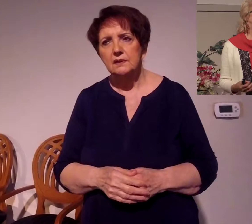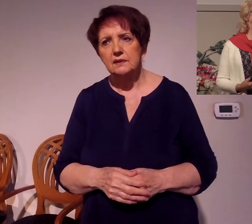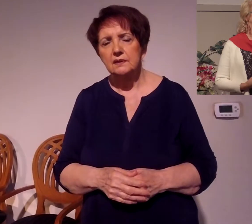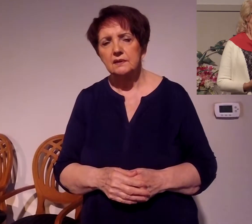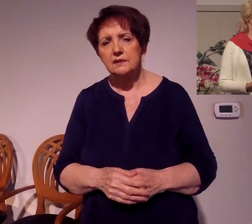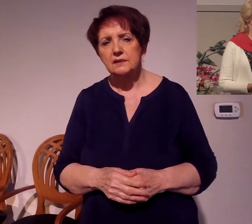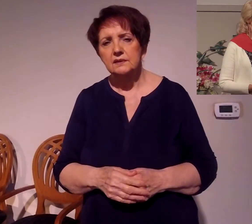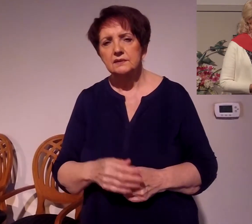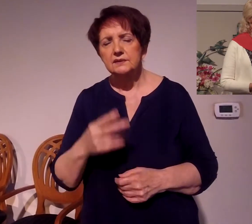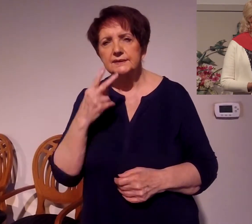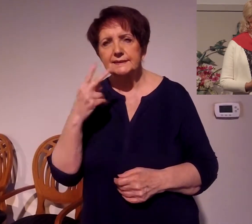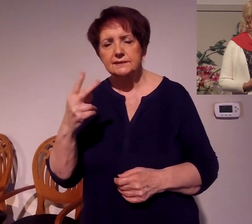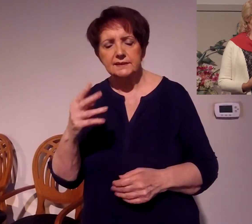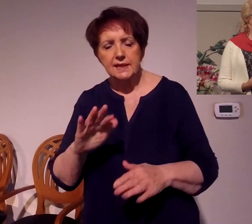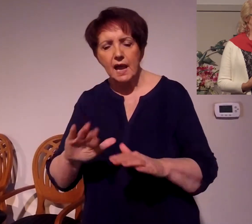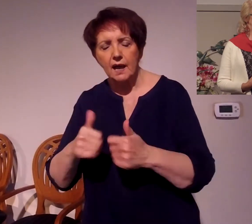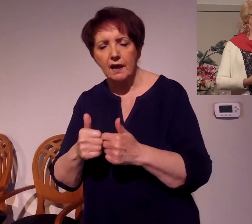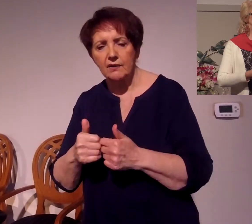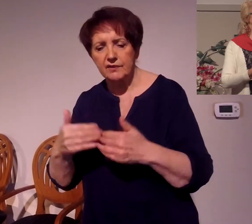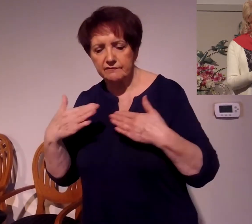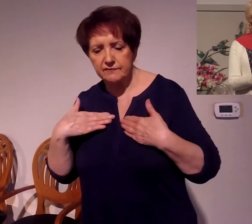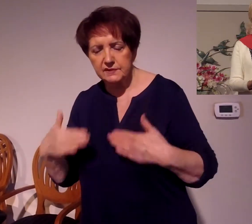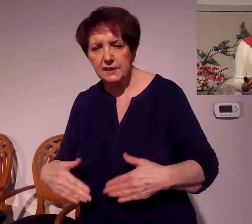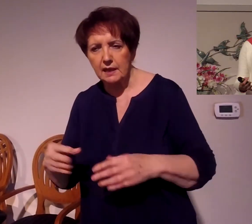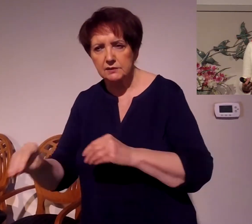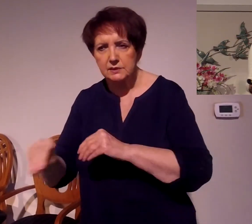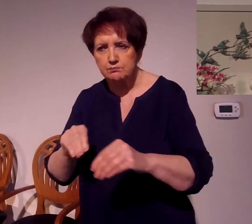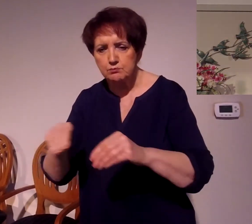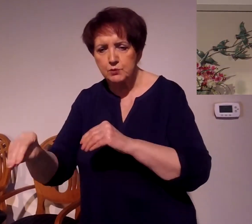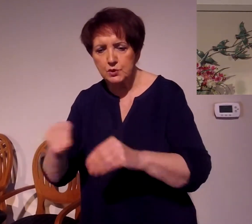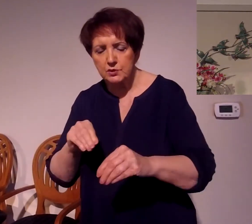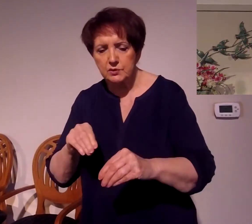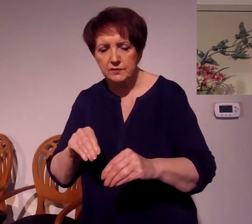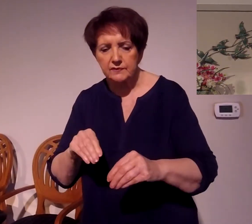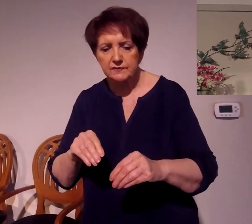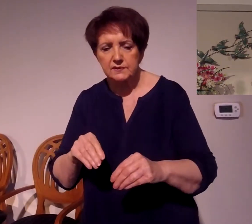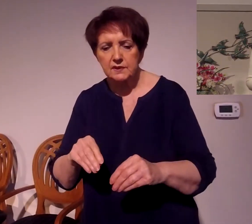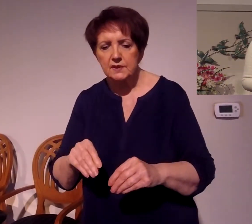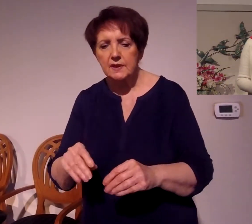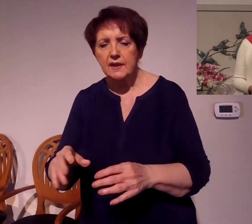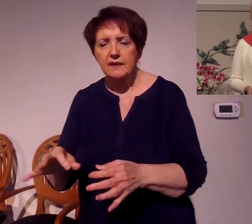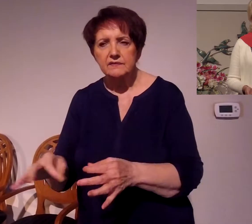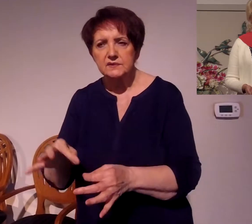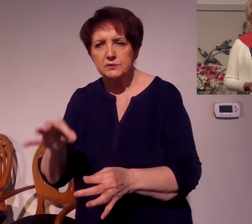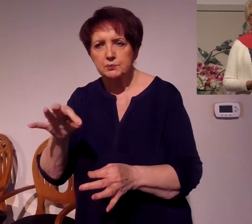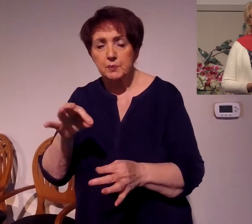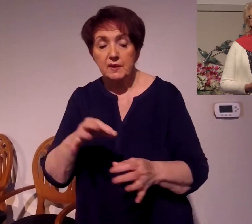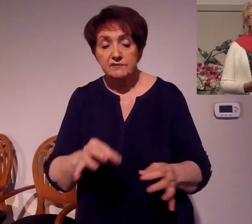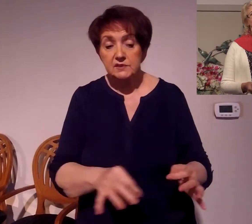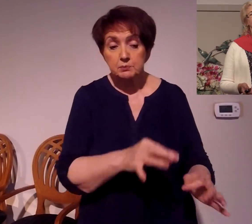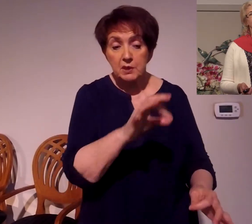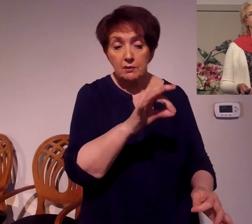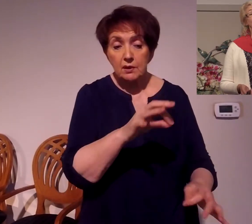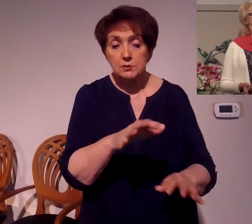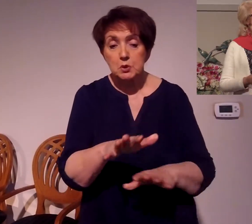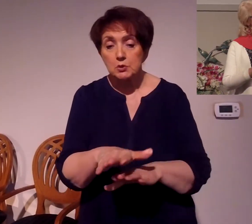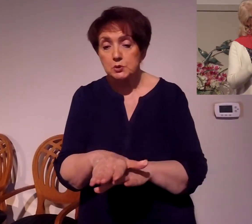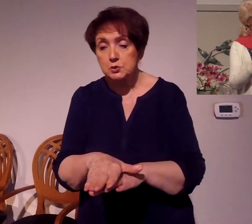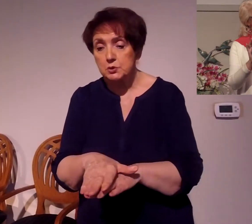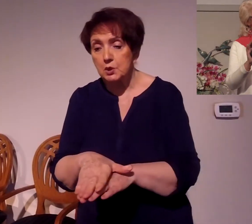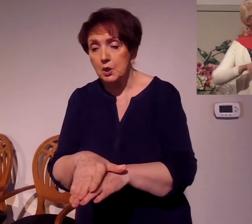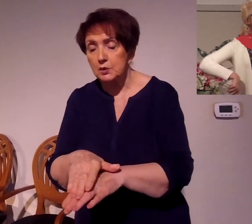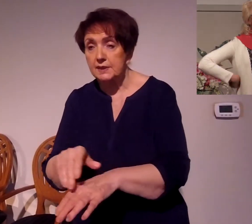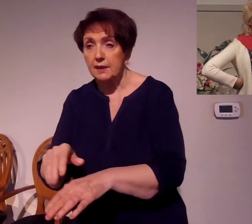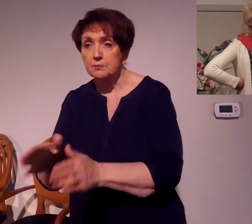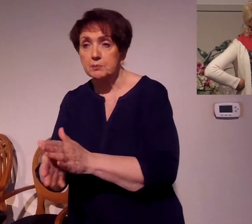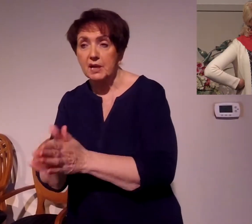physicality moves, that one spirit has slowed down into matter. And so, we're